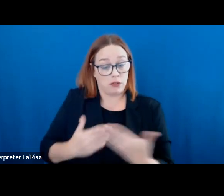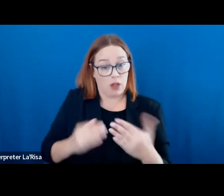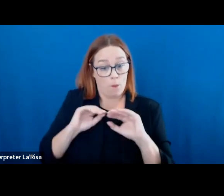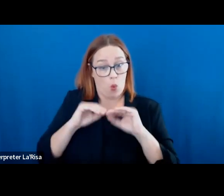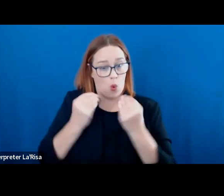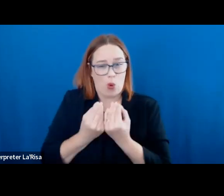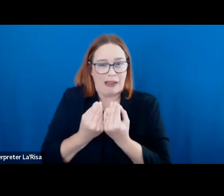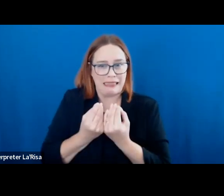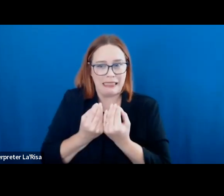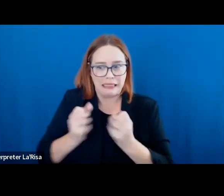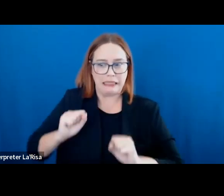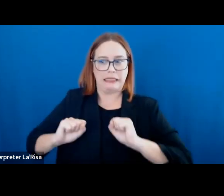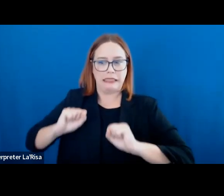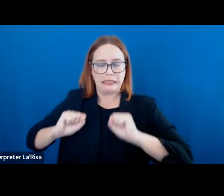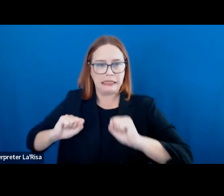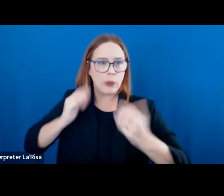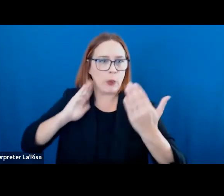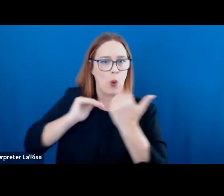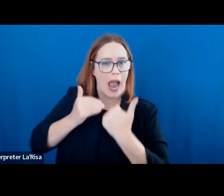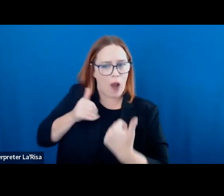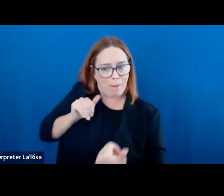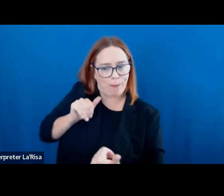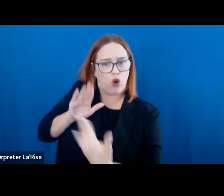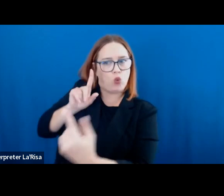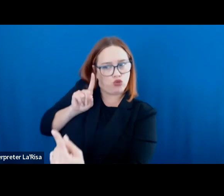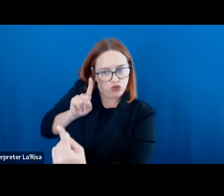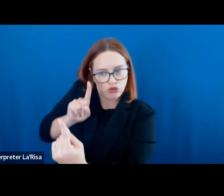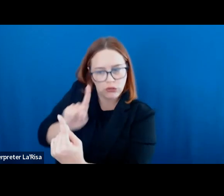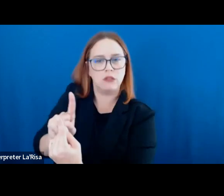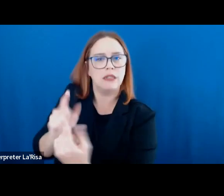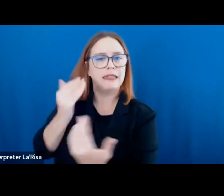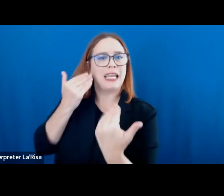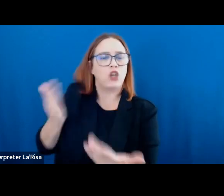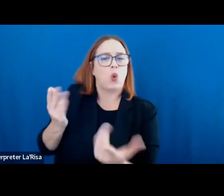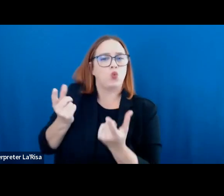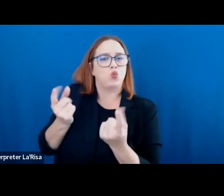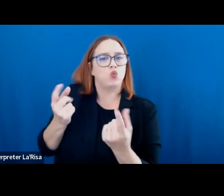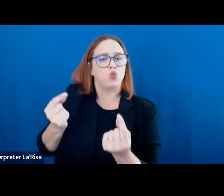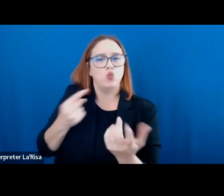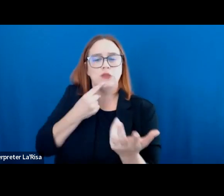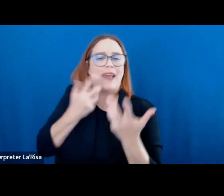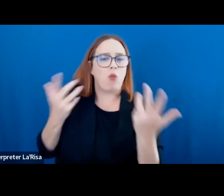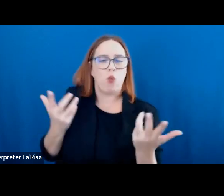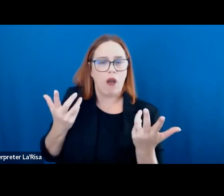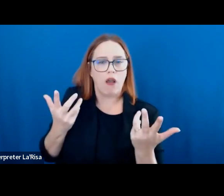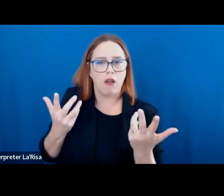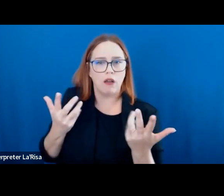know how to approach the minority population. So